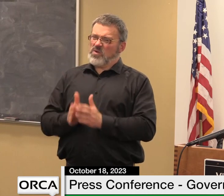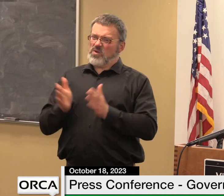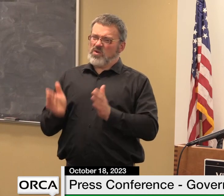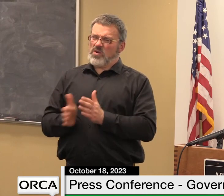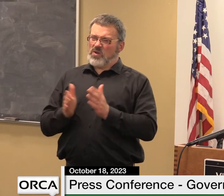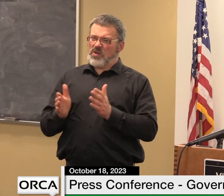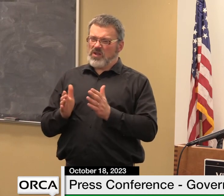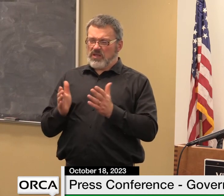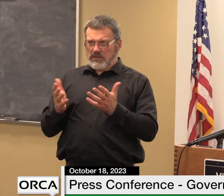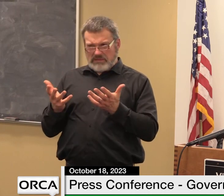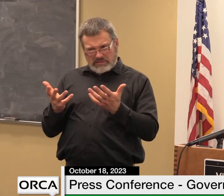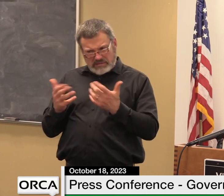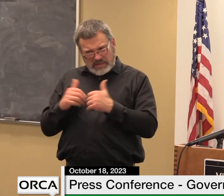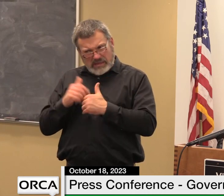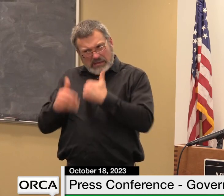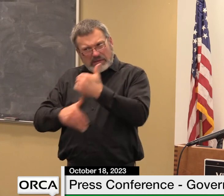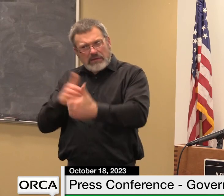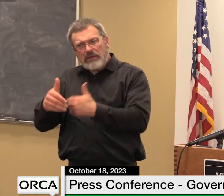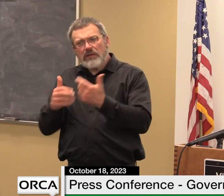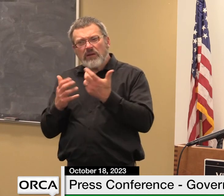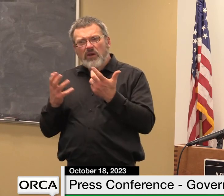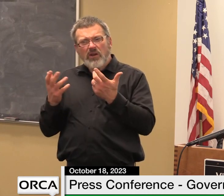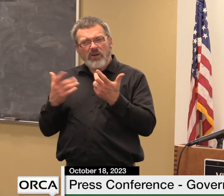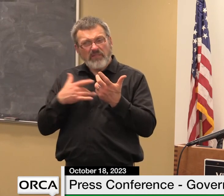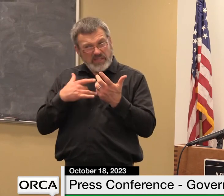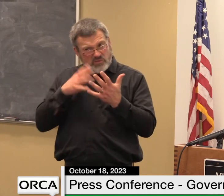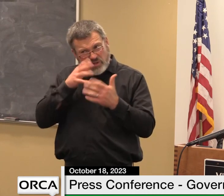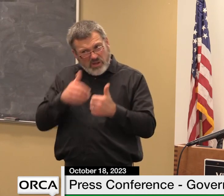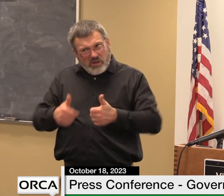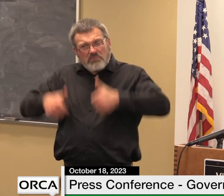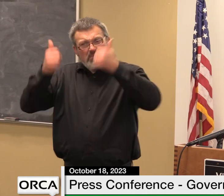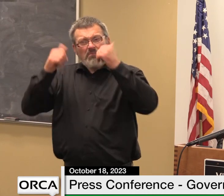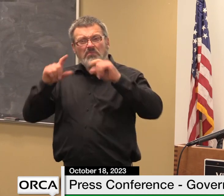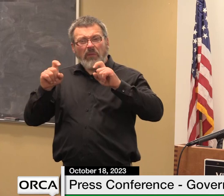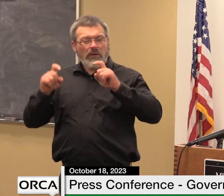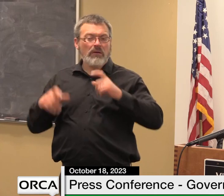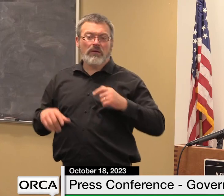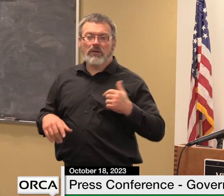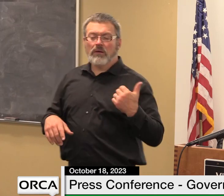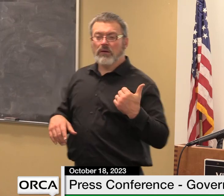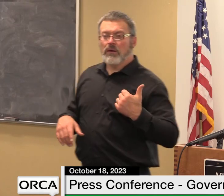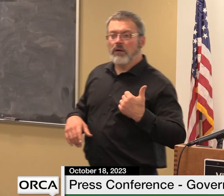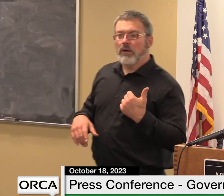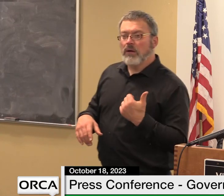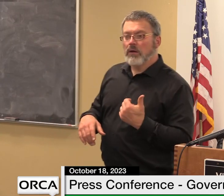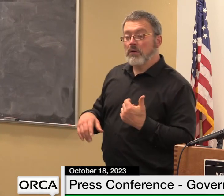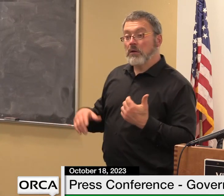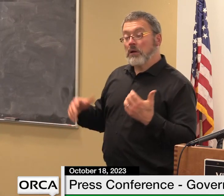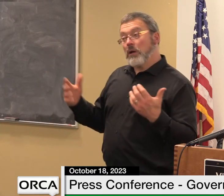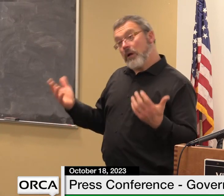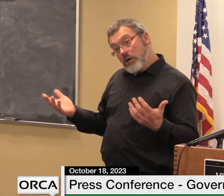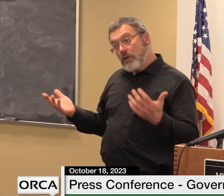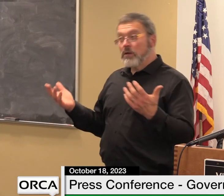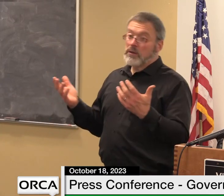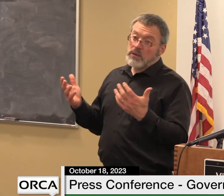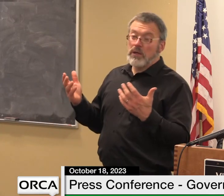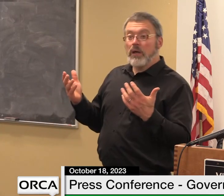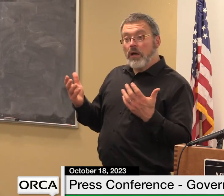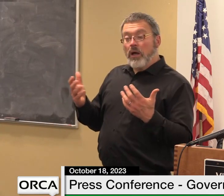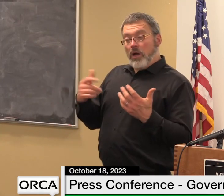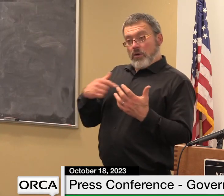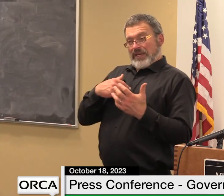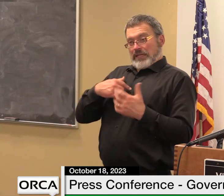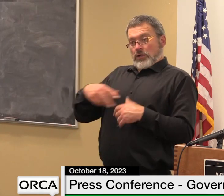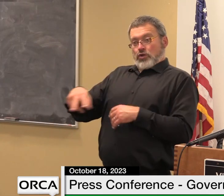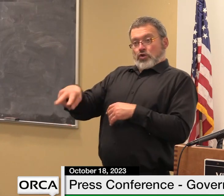isn't big challenge. I mean, are you seeing an uptick? I don't know if there is an uptick in regards to those who have been